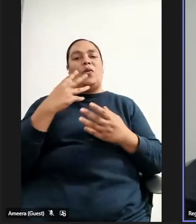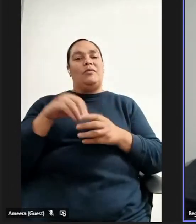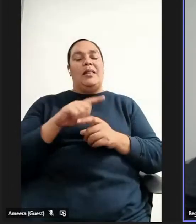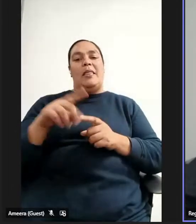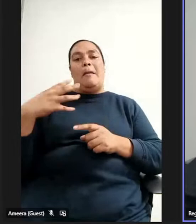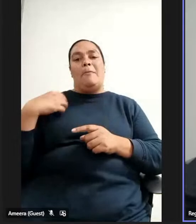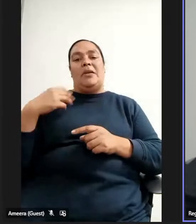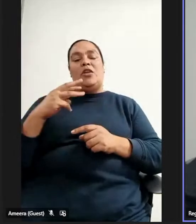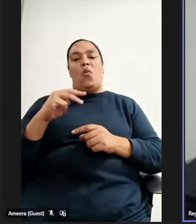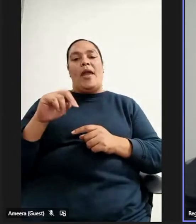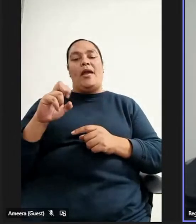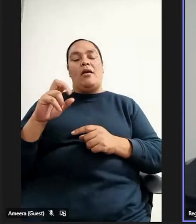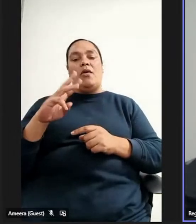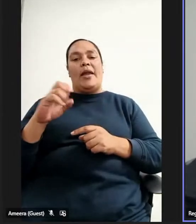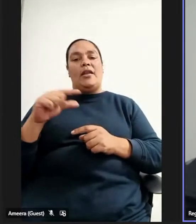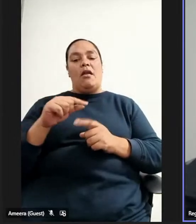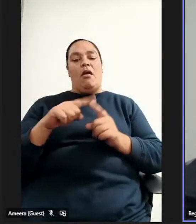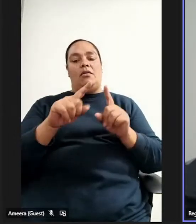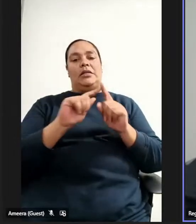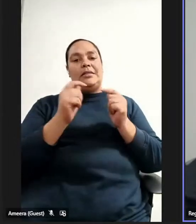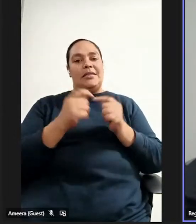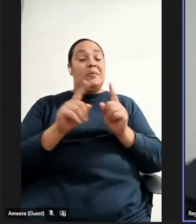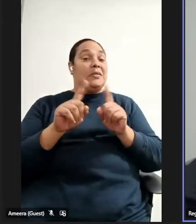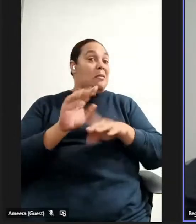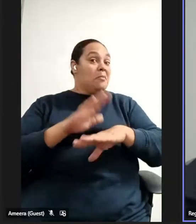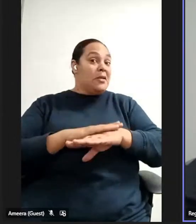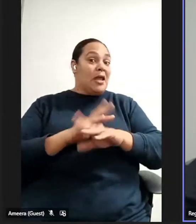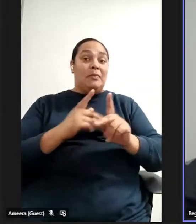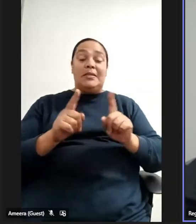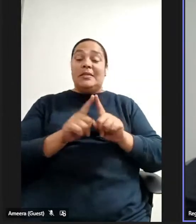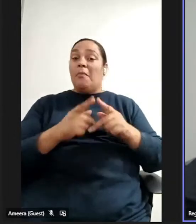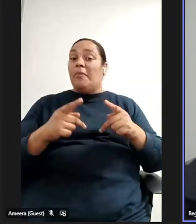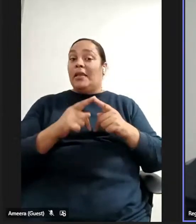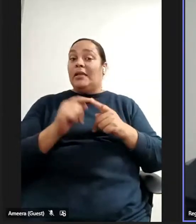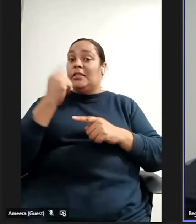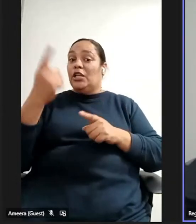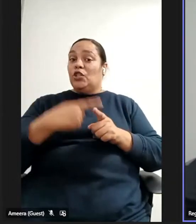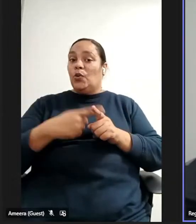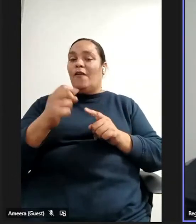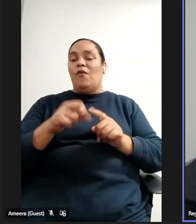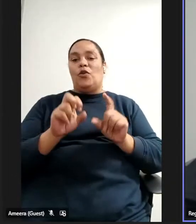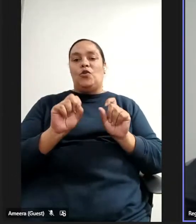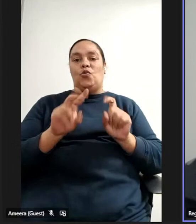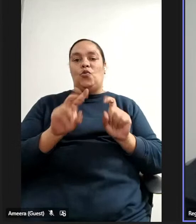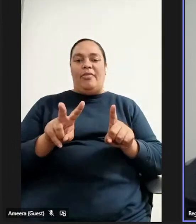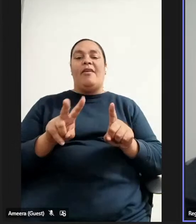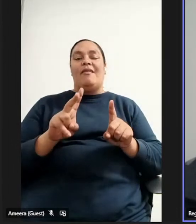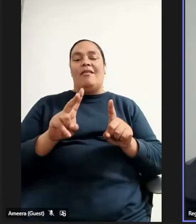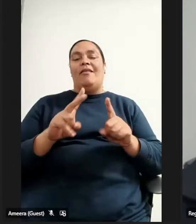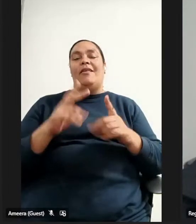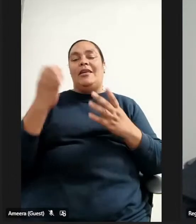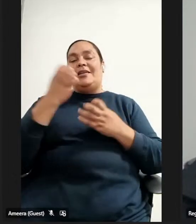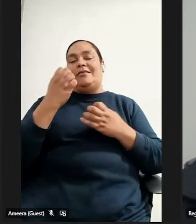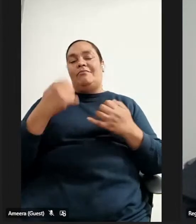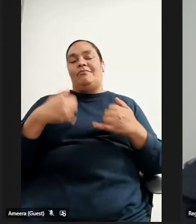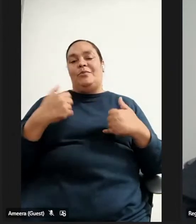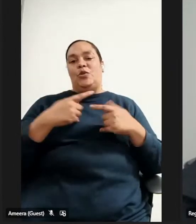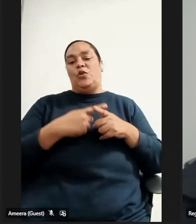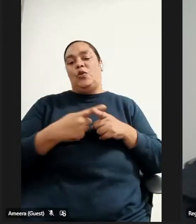team. And same time, same place next week for the 12th Energy Digicon. Have a good week. Thank you very much for joining us.